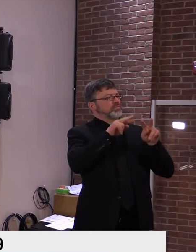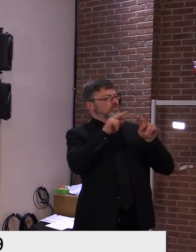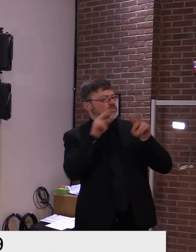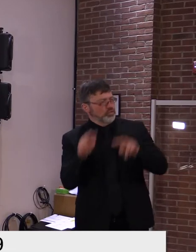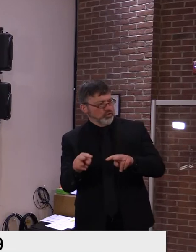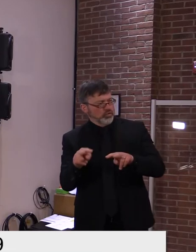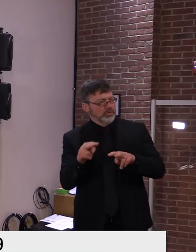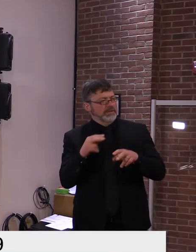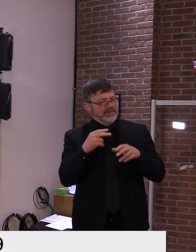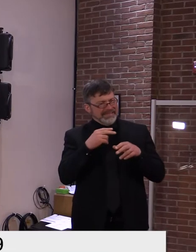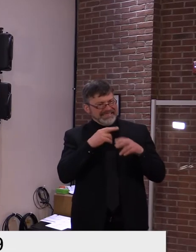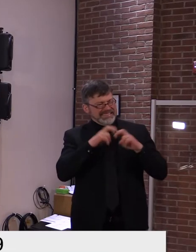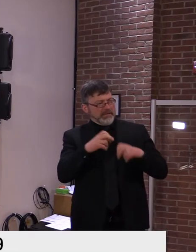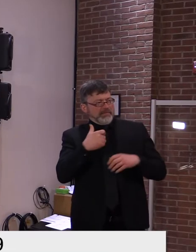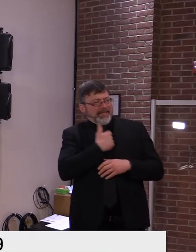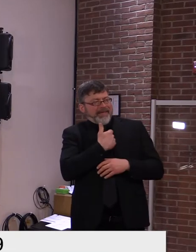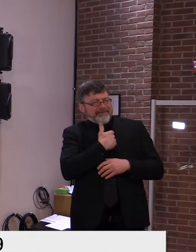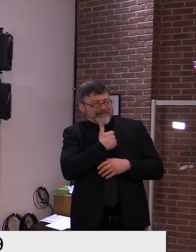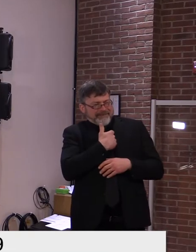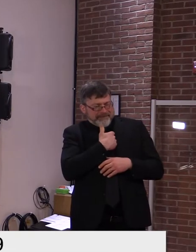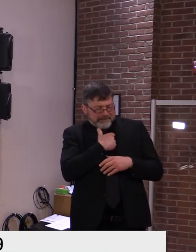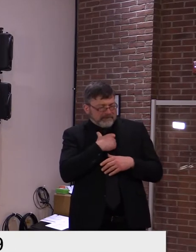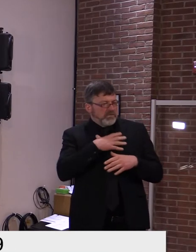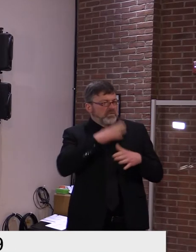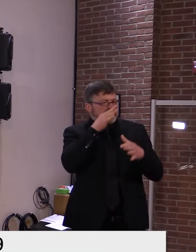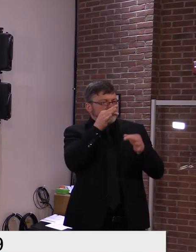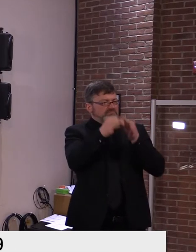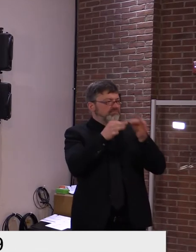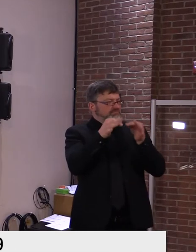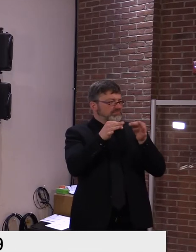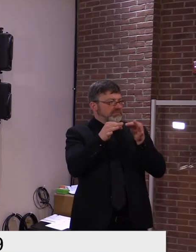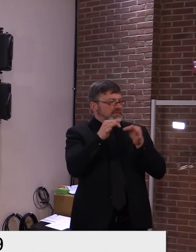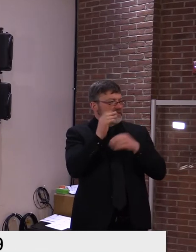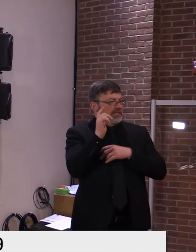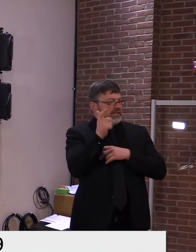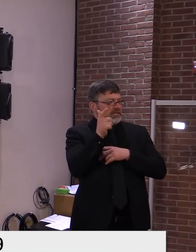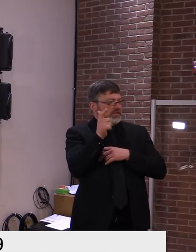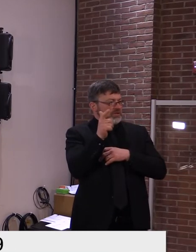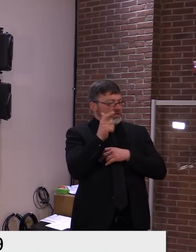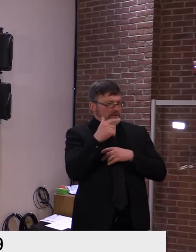the explanation is. Before we all speculate here